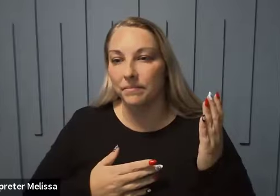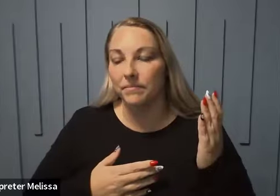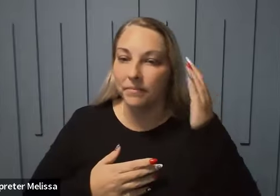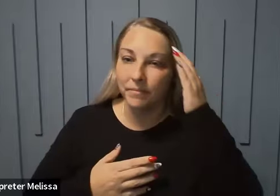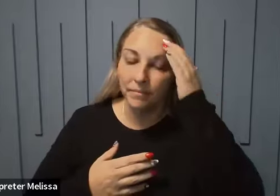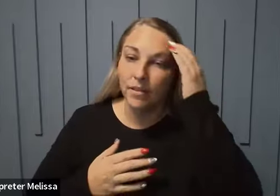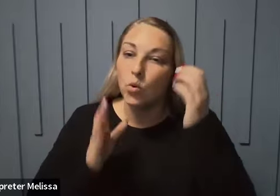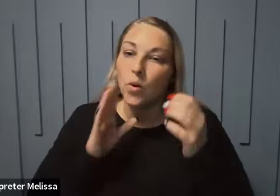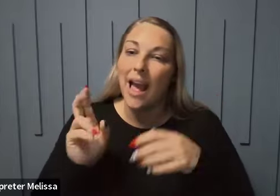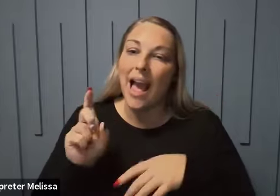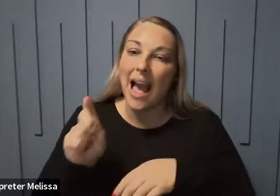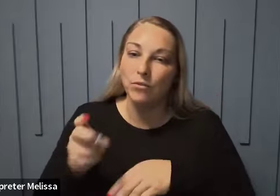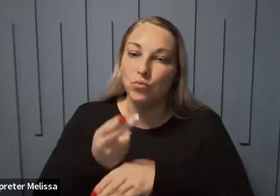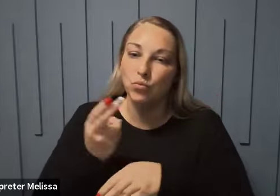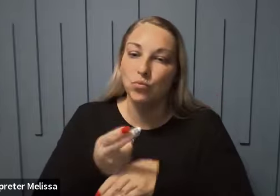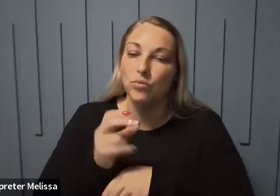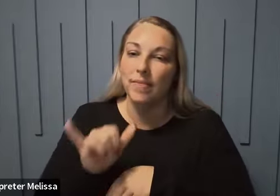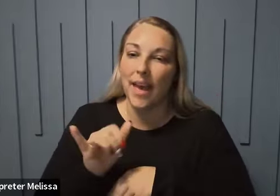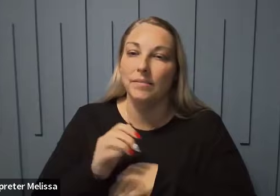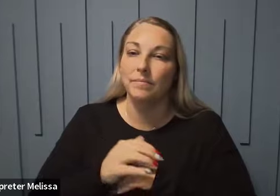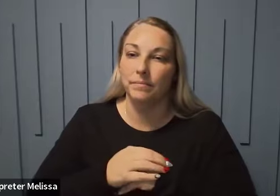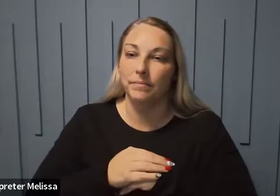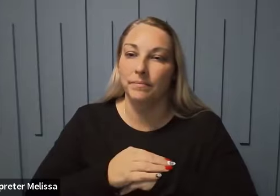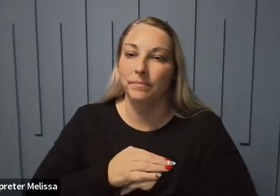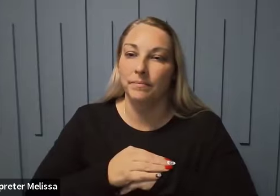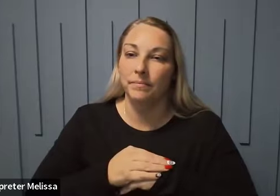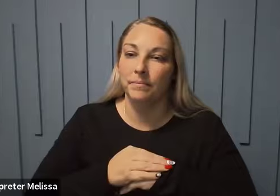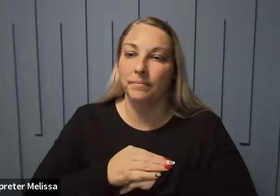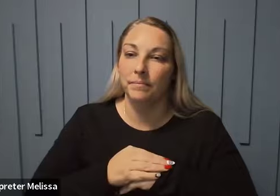exactly the same. But when you add your mouth movement,